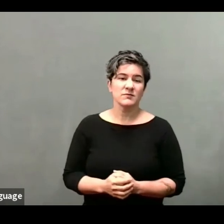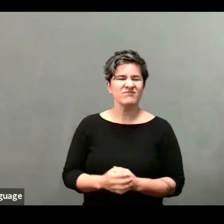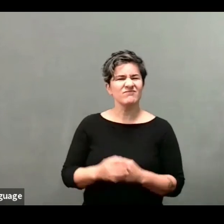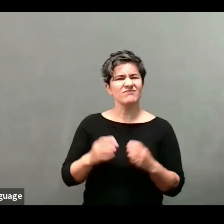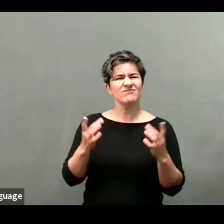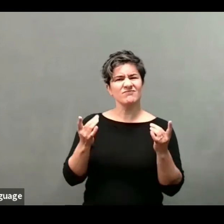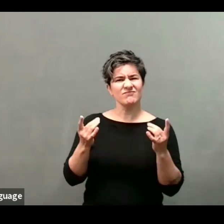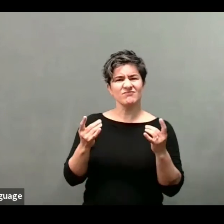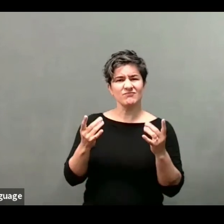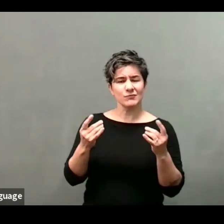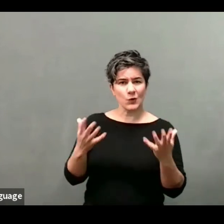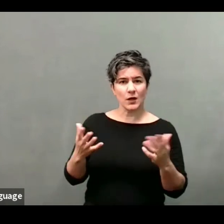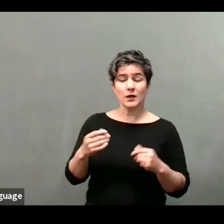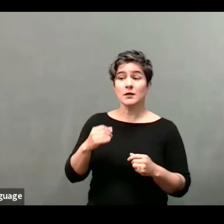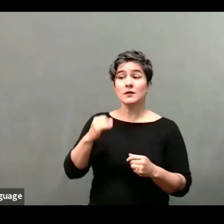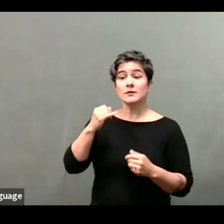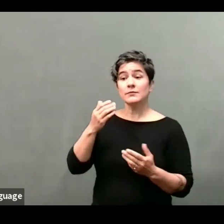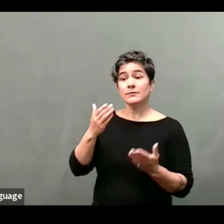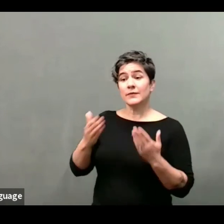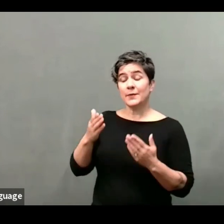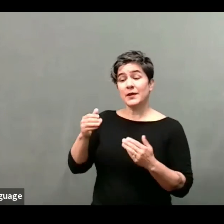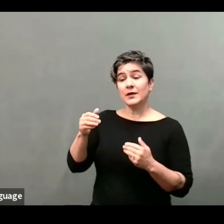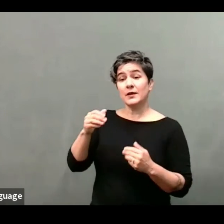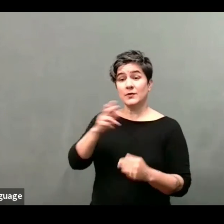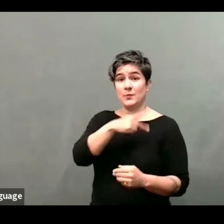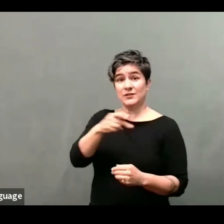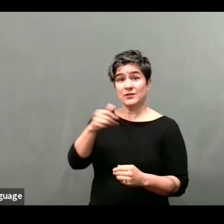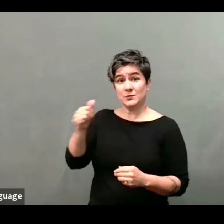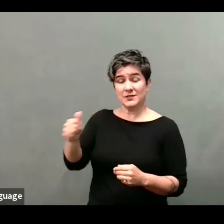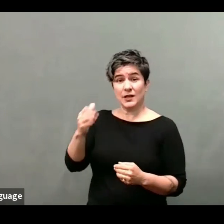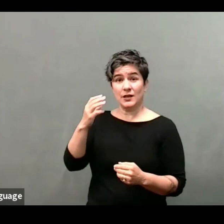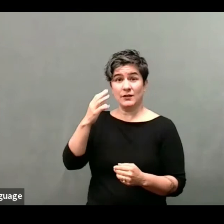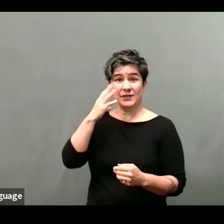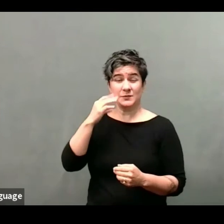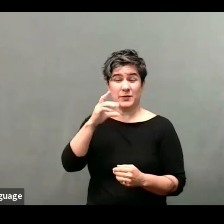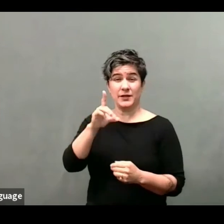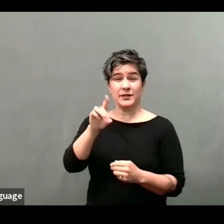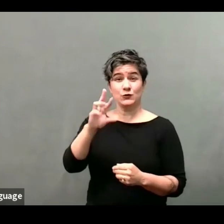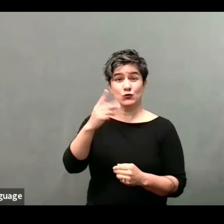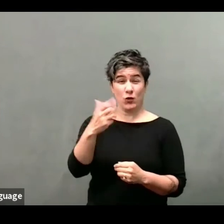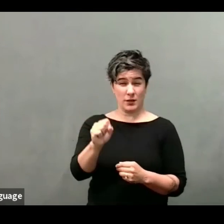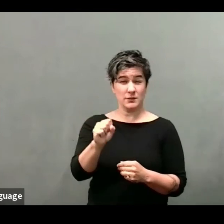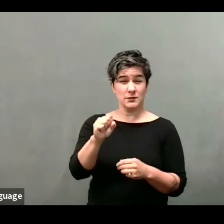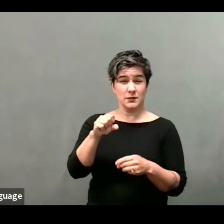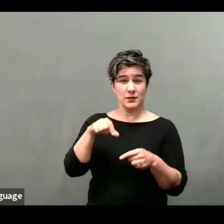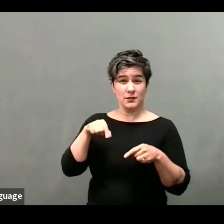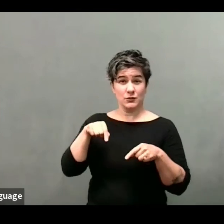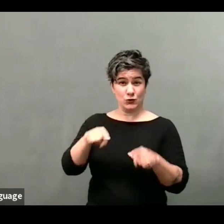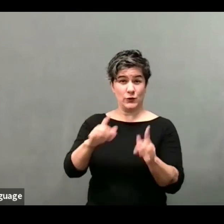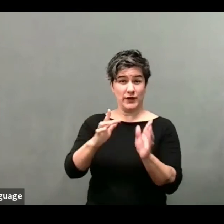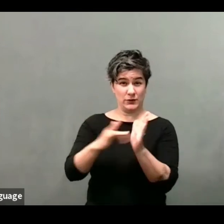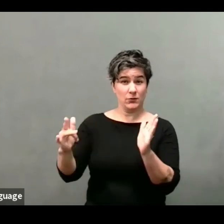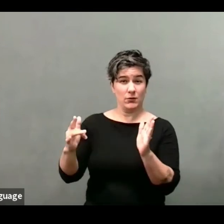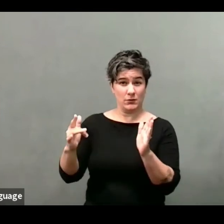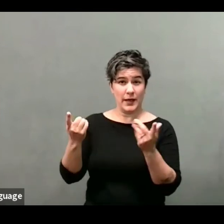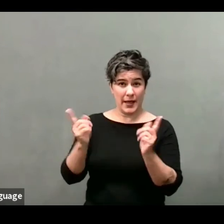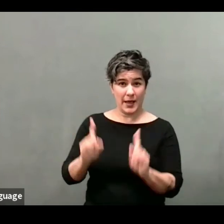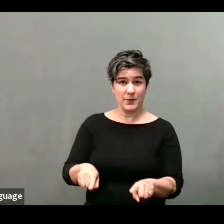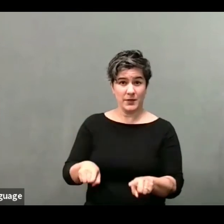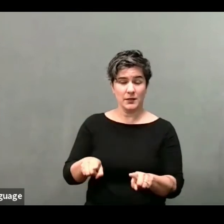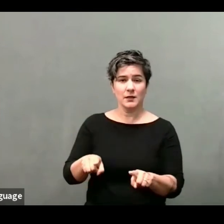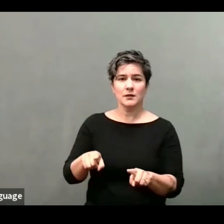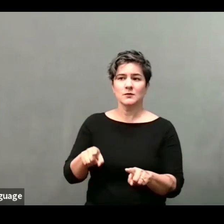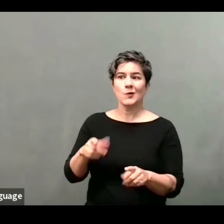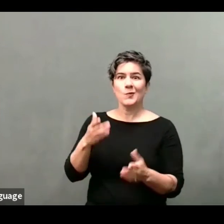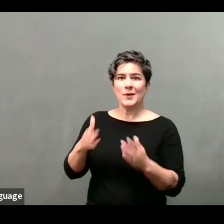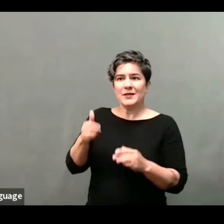the patient has experienced a drug-facilitated sexual assault, they may be still under the influence of alcohol or drugs. And so